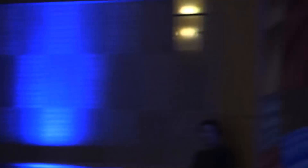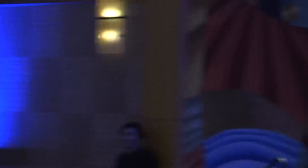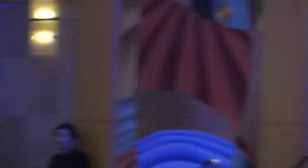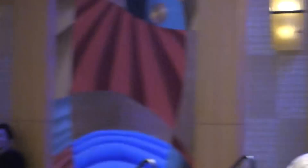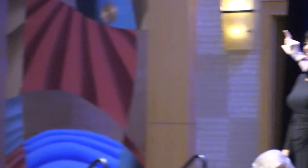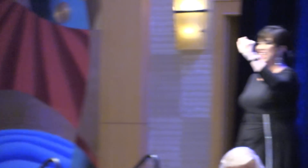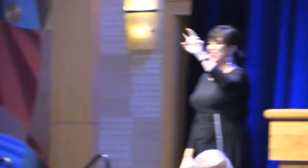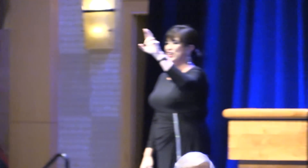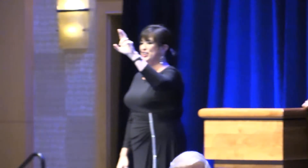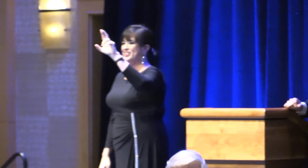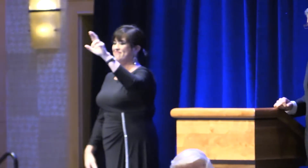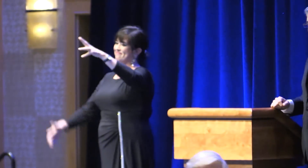wife, Sally Taylor.